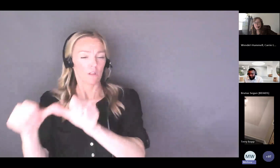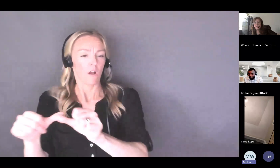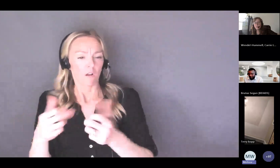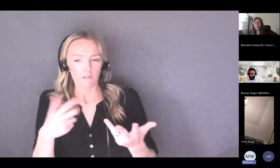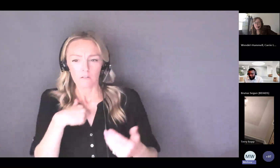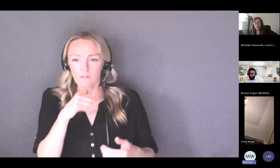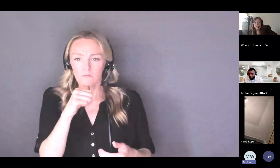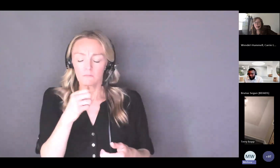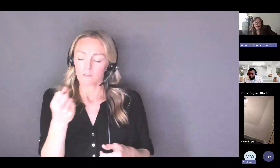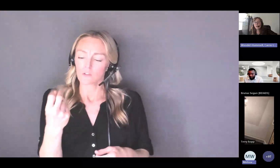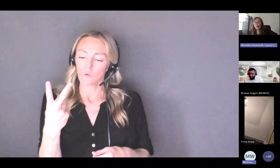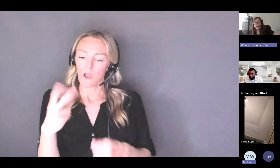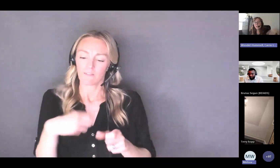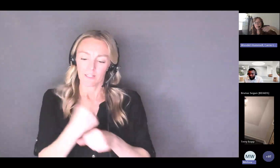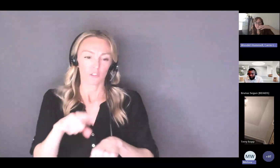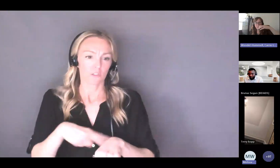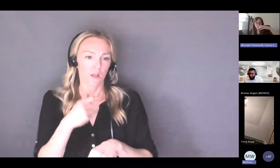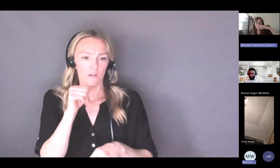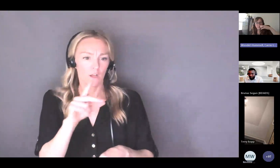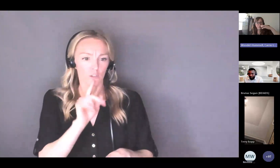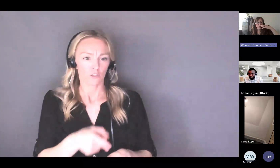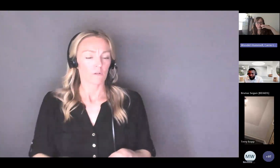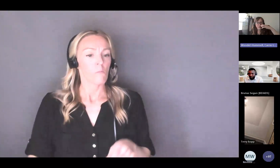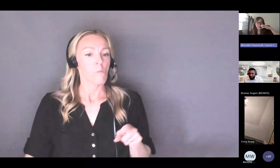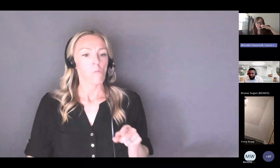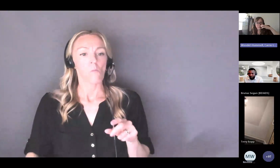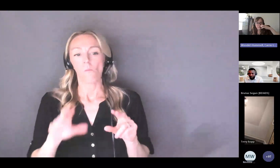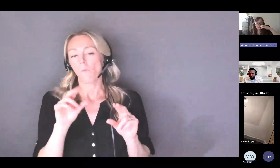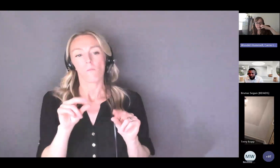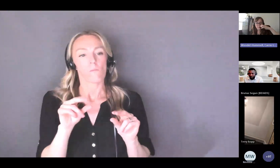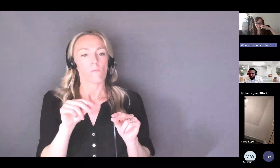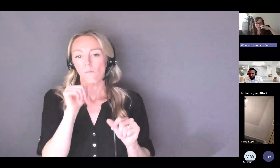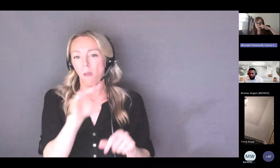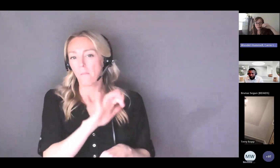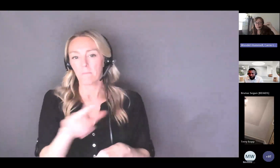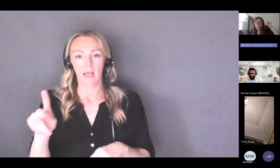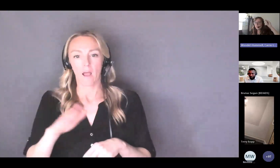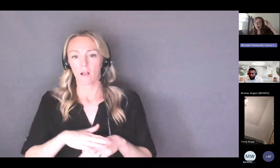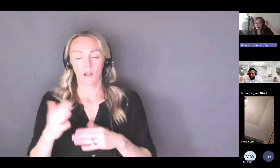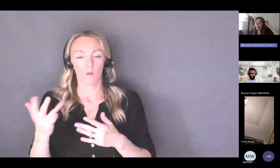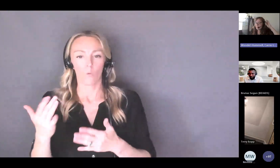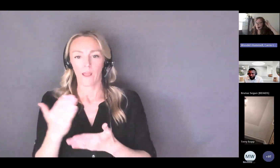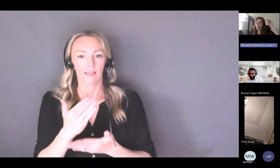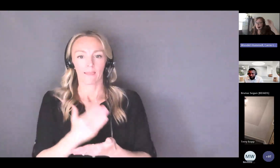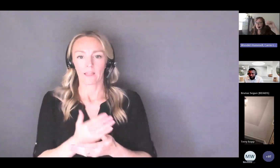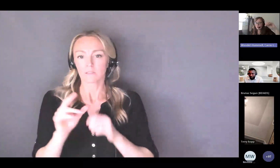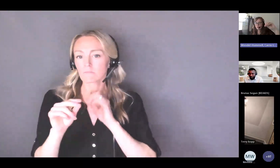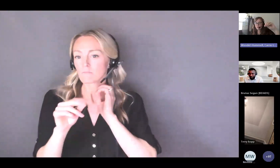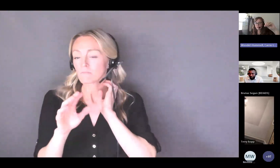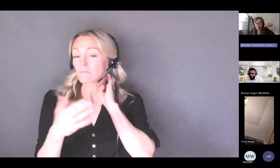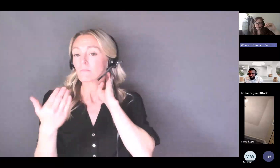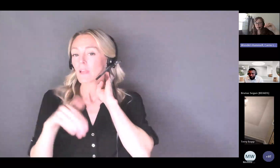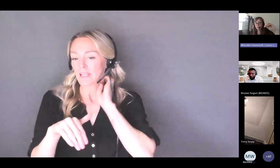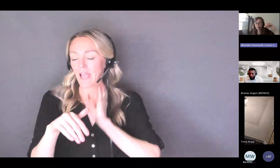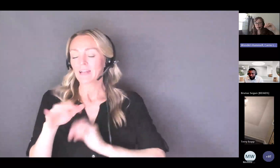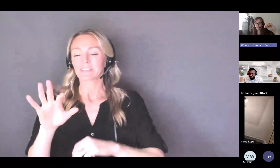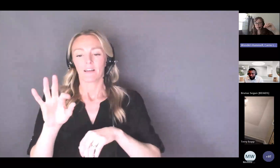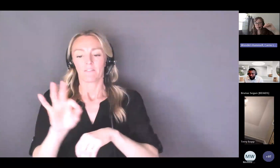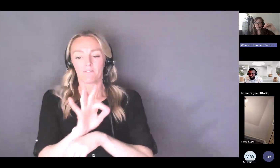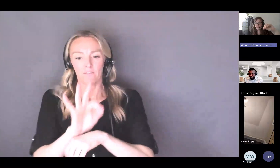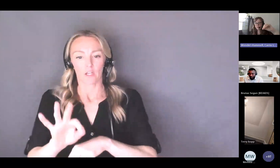what that means exactly. No, you wouldn't go back on the wait list because you wouldn't be eligible. So again, it's a functional